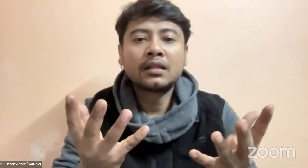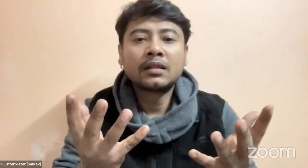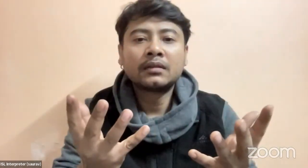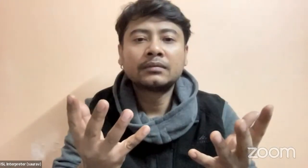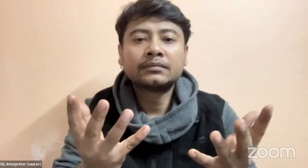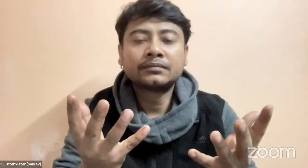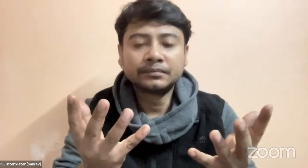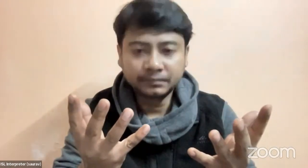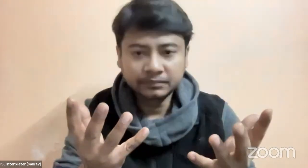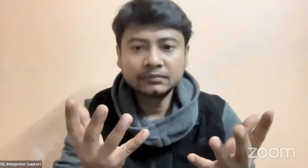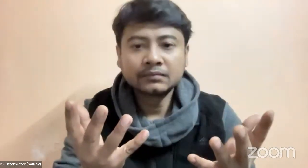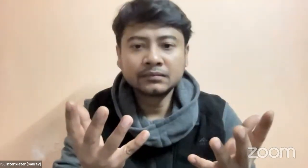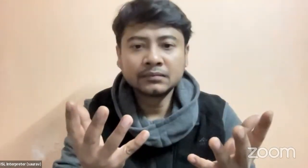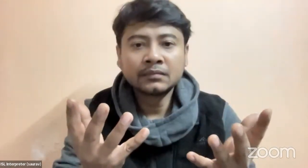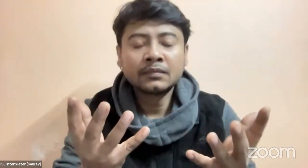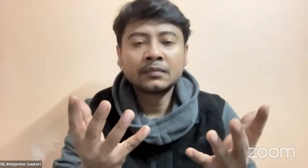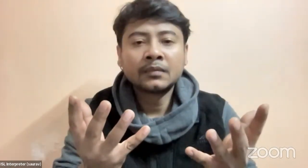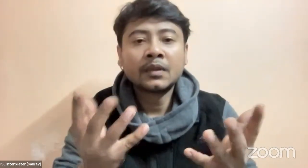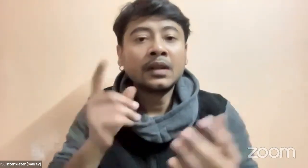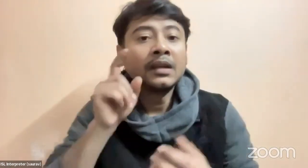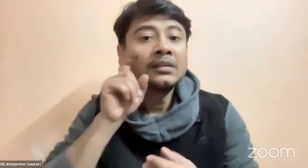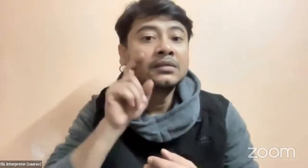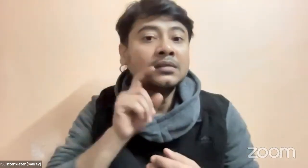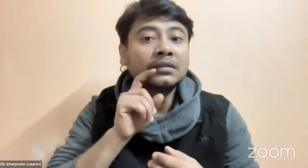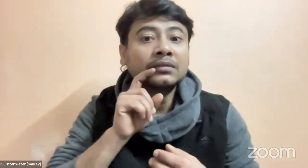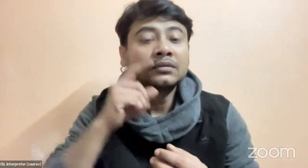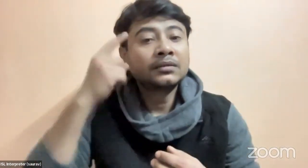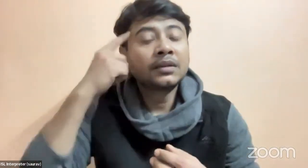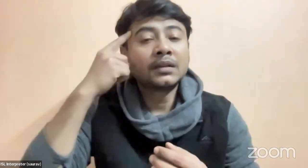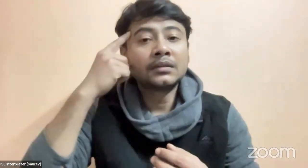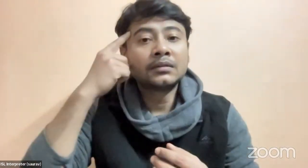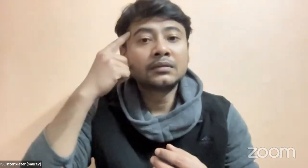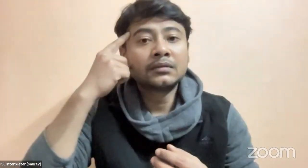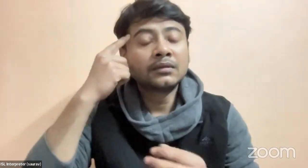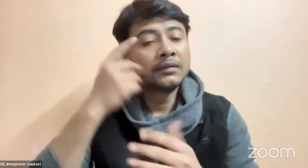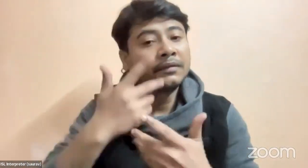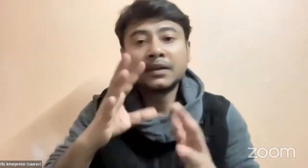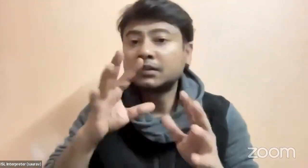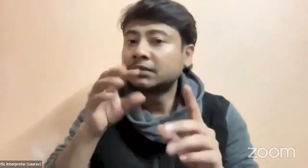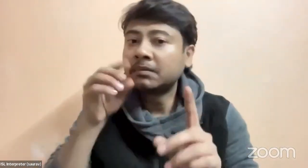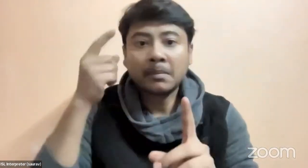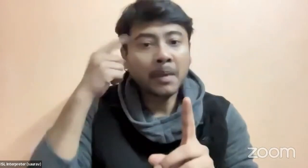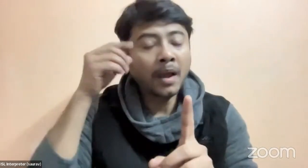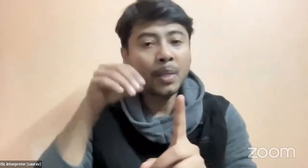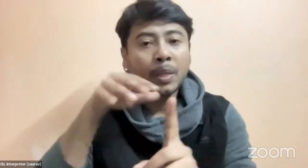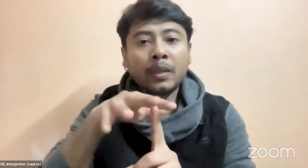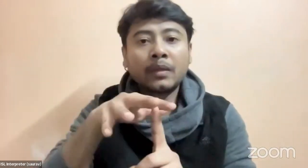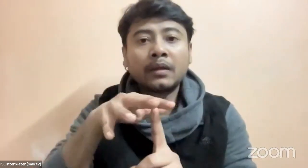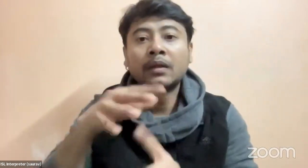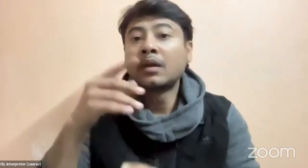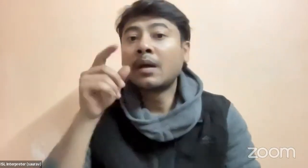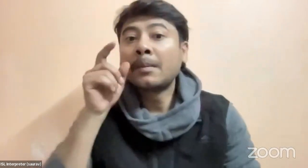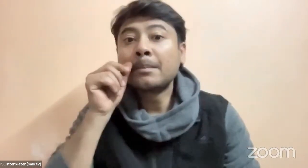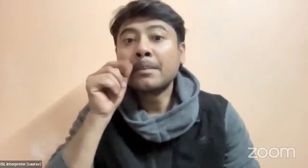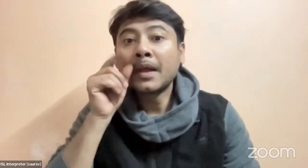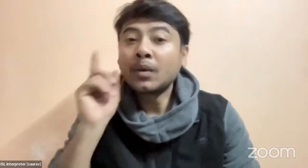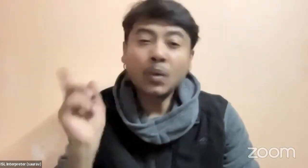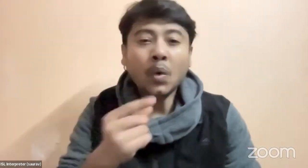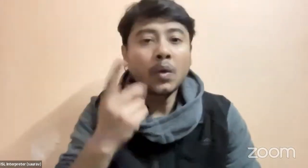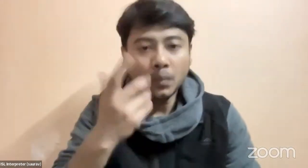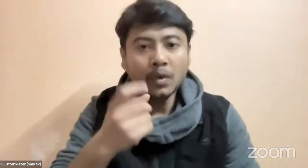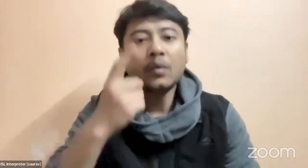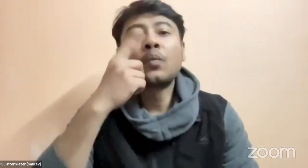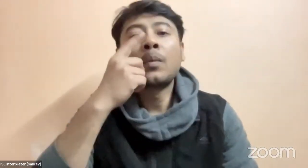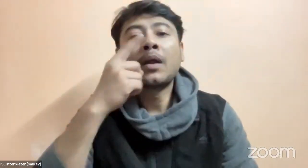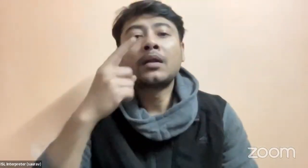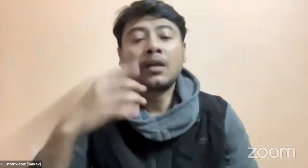Males, they always want to see naked female, and females, they only want to be attracted to males. That's all they want, all the